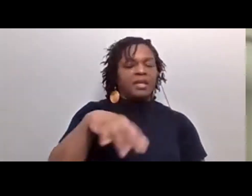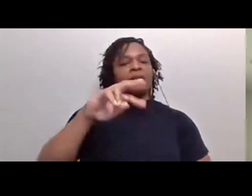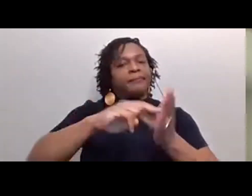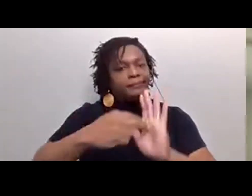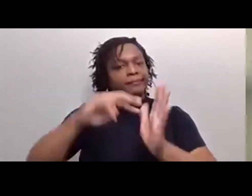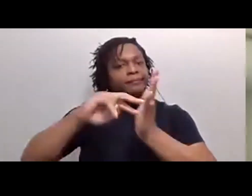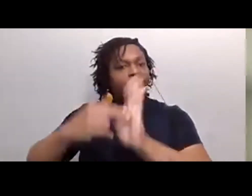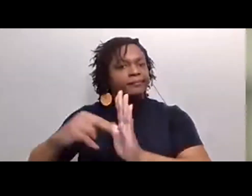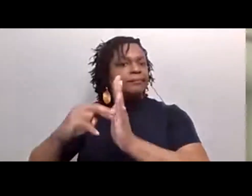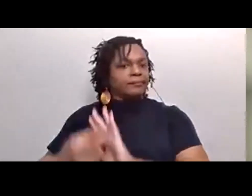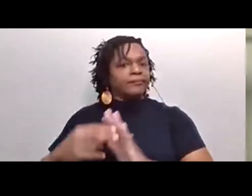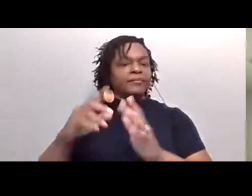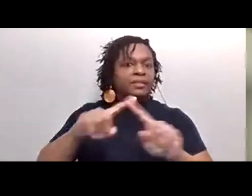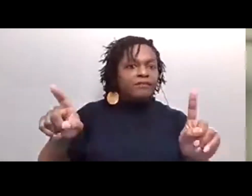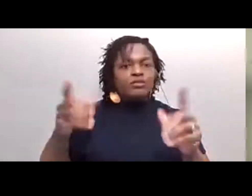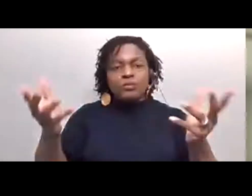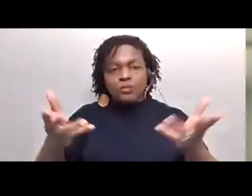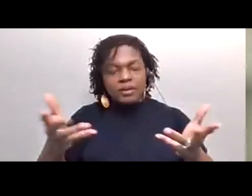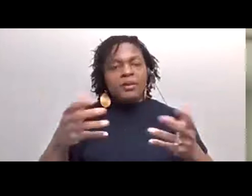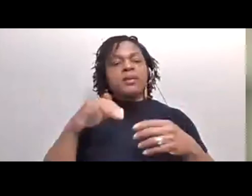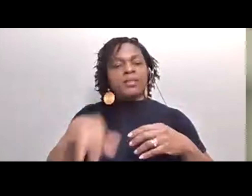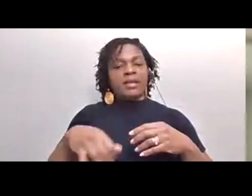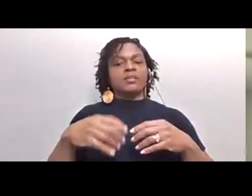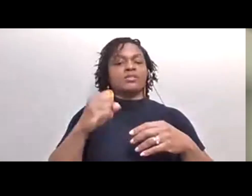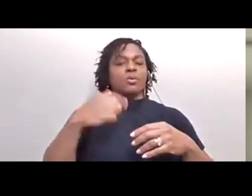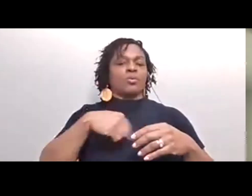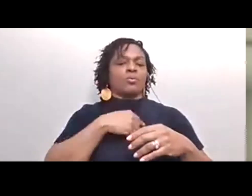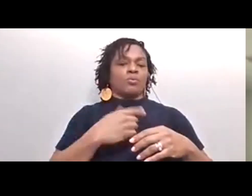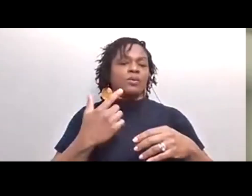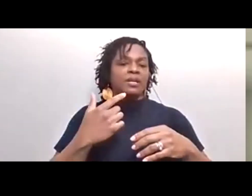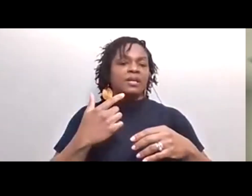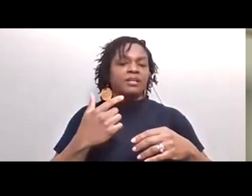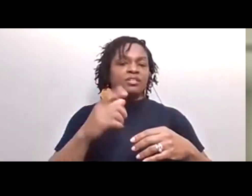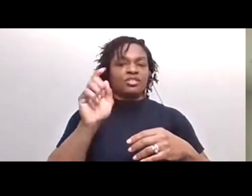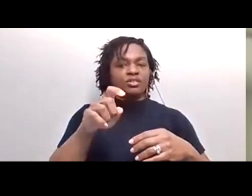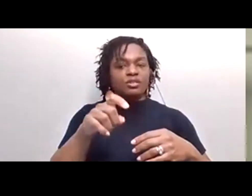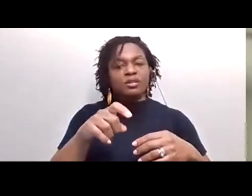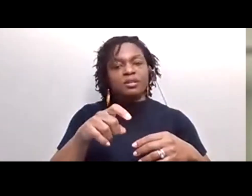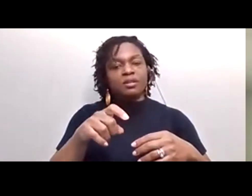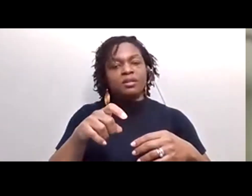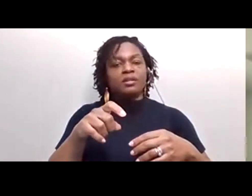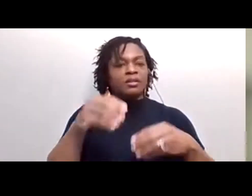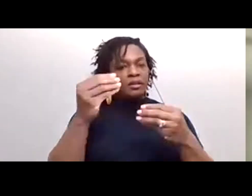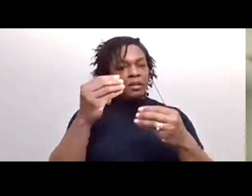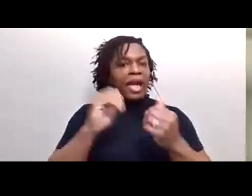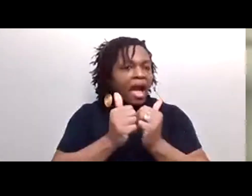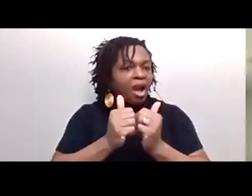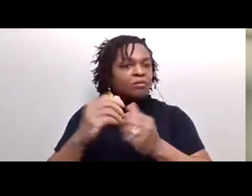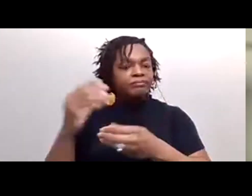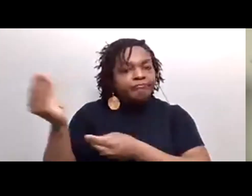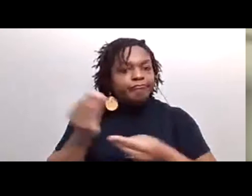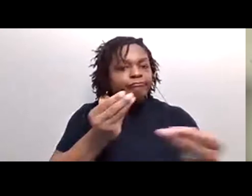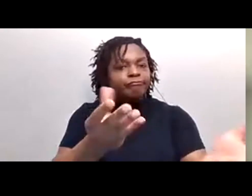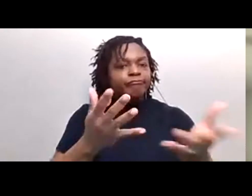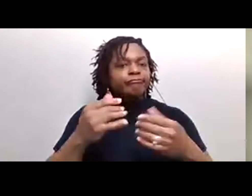about how we could disseminate the information to the parties that really need it.